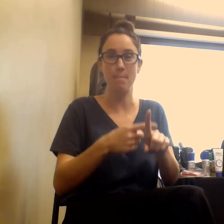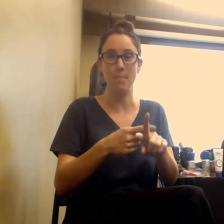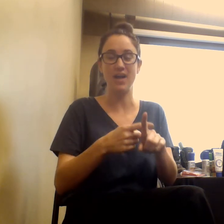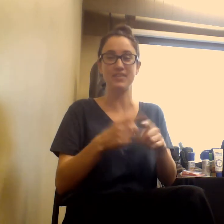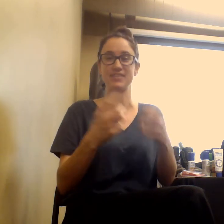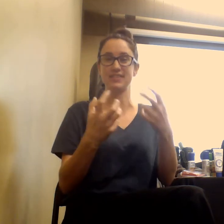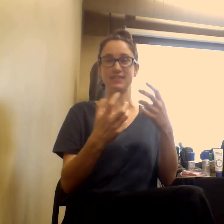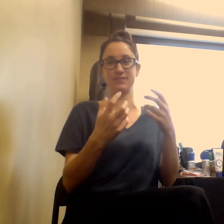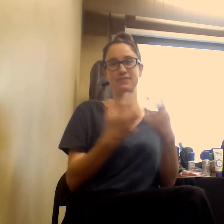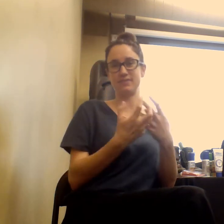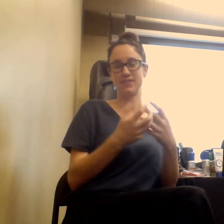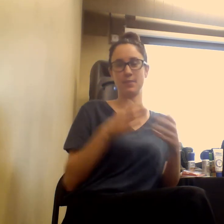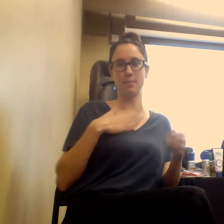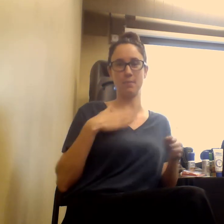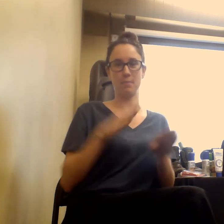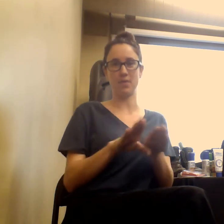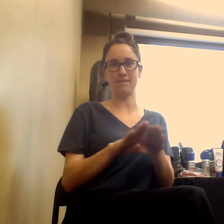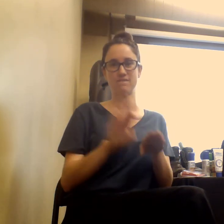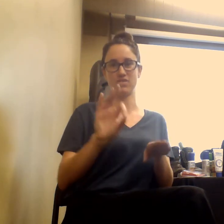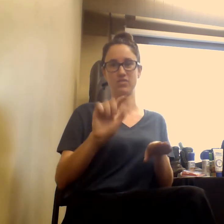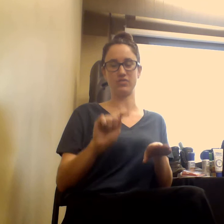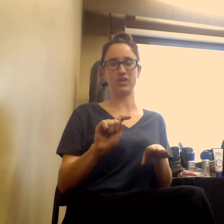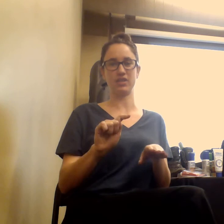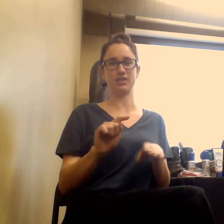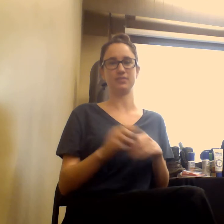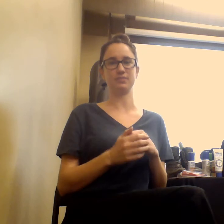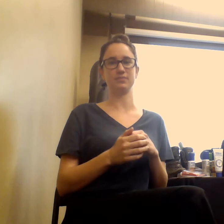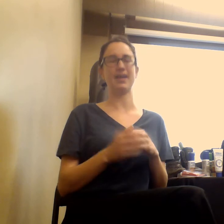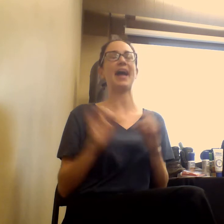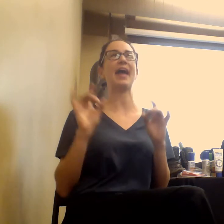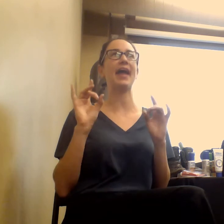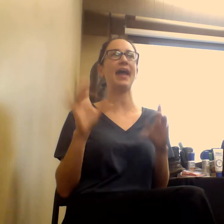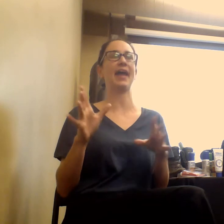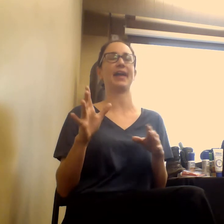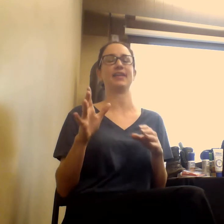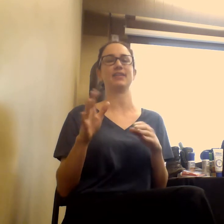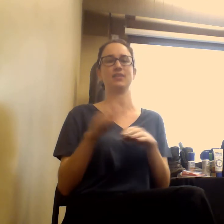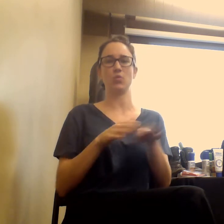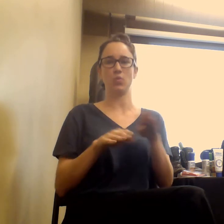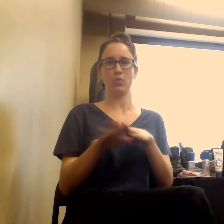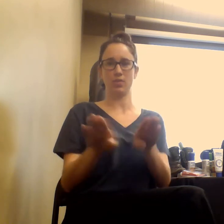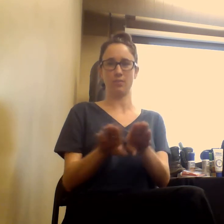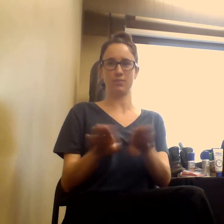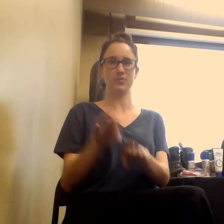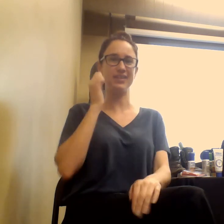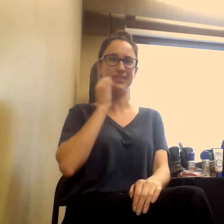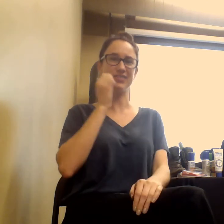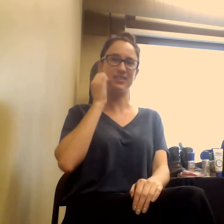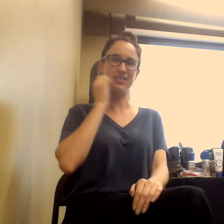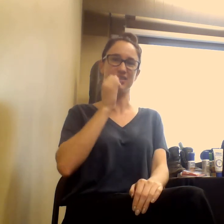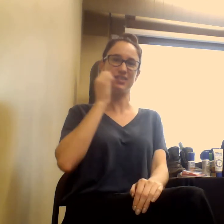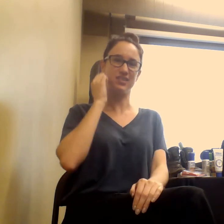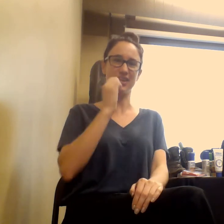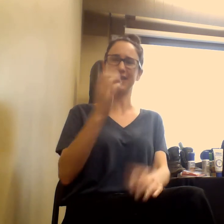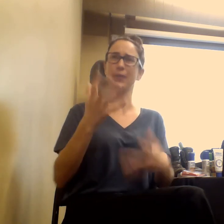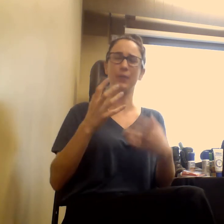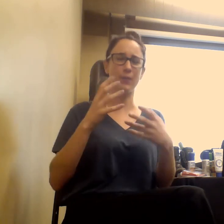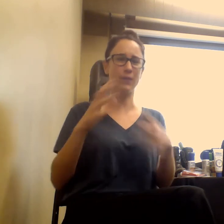And I hate wearing them every day because they call killing your soul with asphalt. All right? Boots aren't meant for